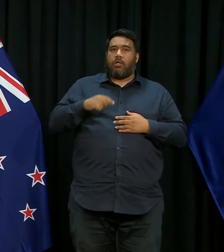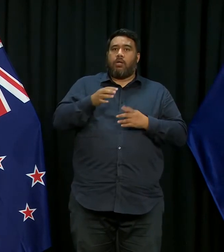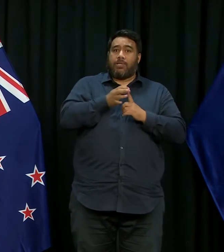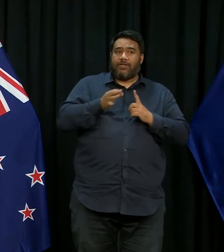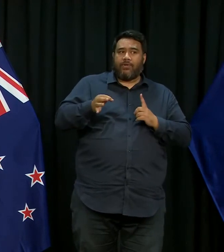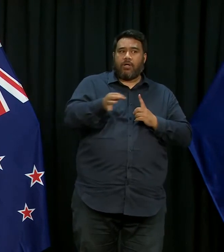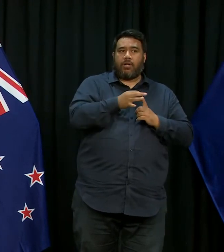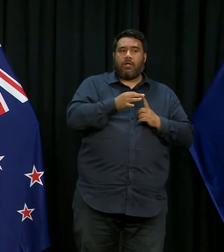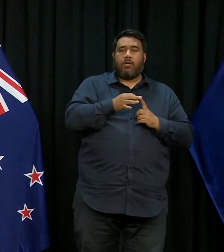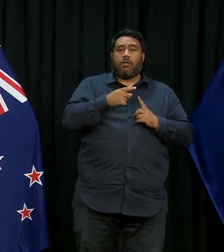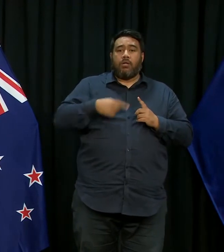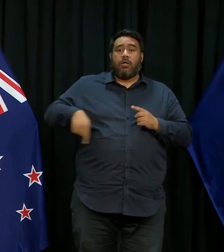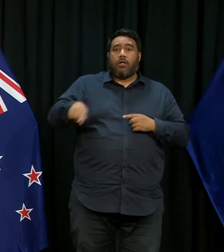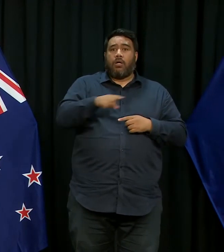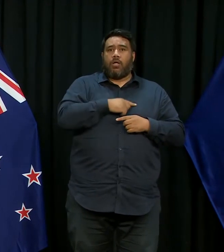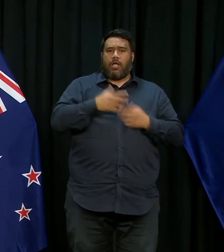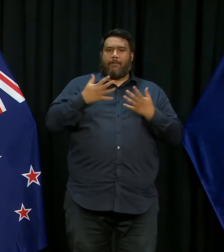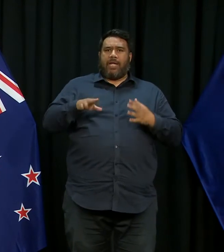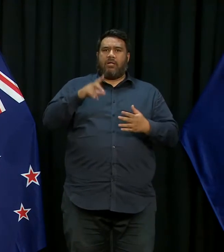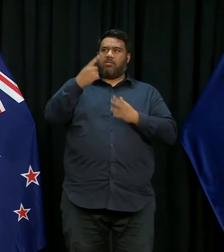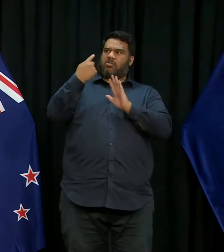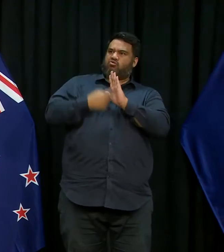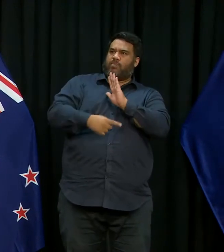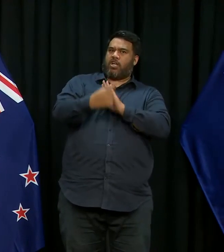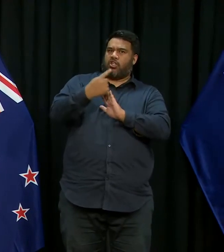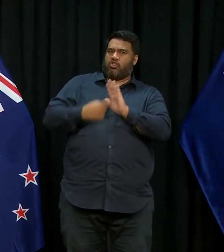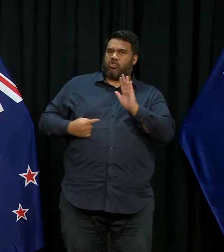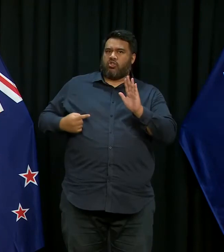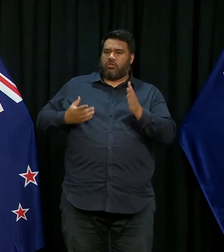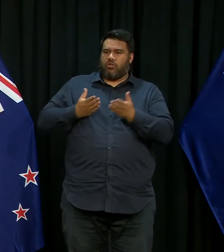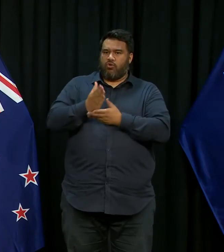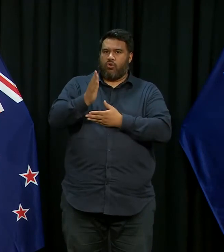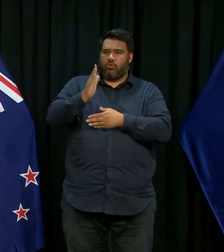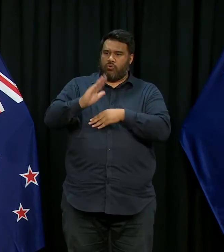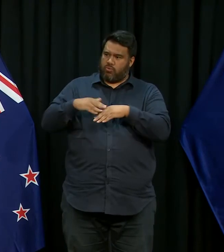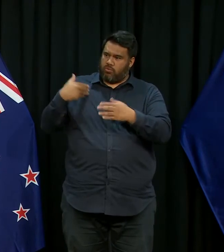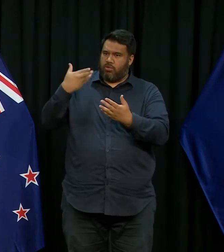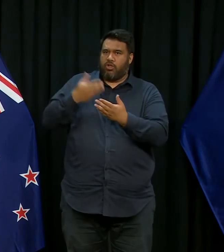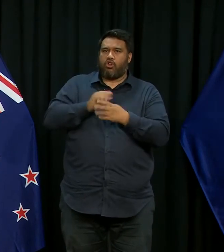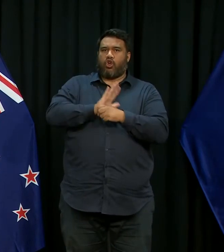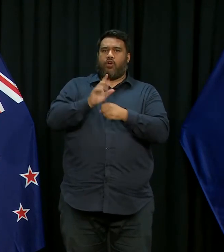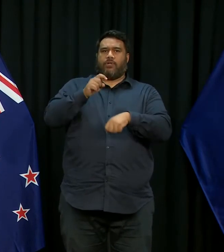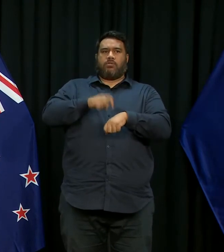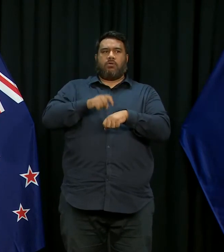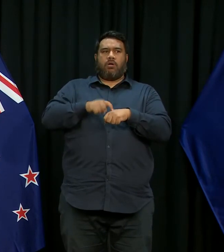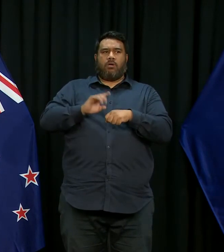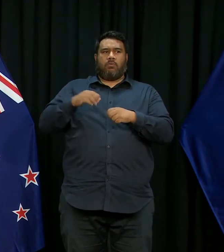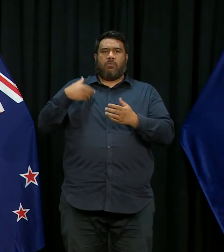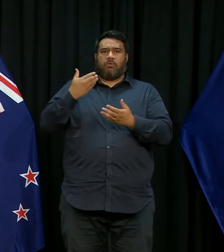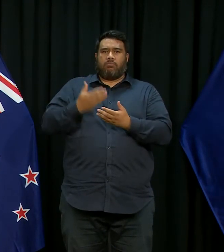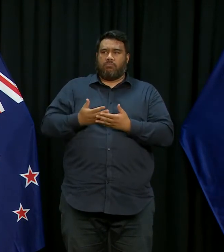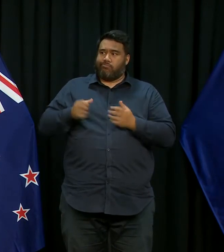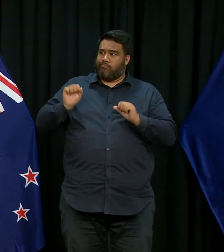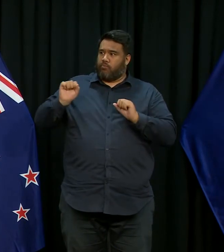and Asians have been discriminated against during COVID-19 outbreaks.